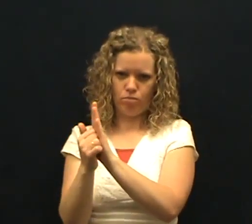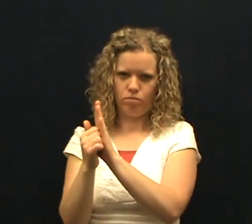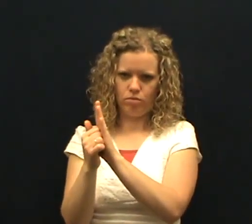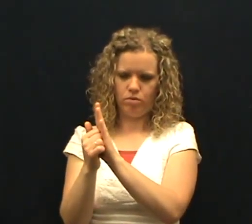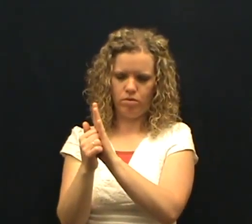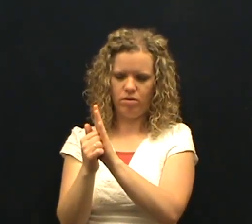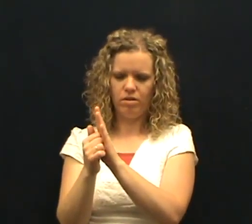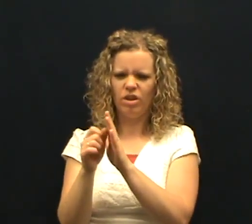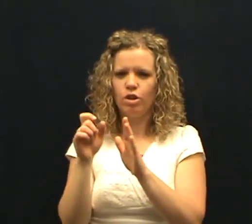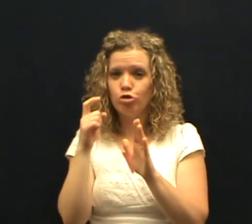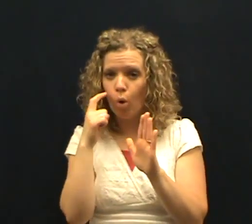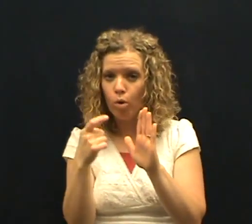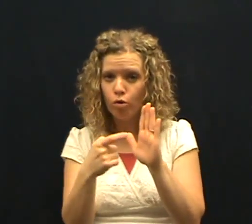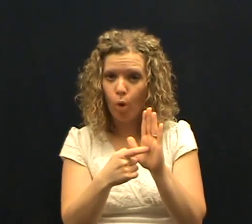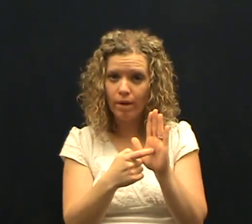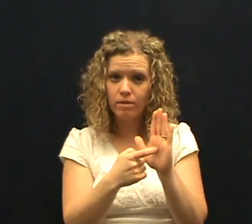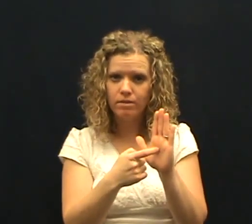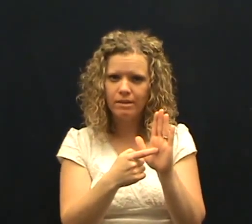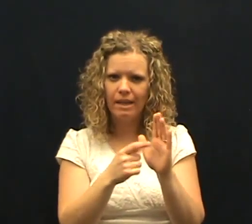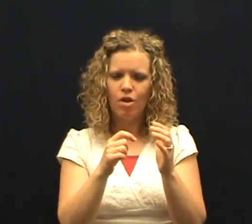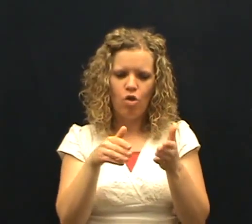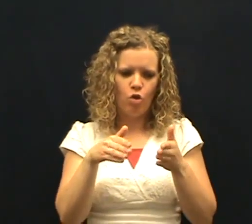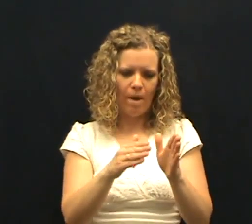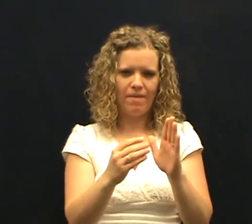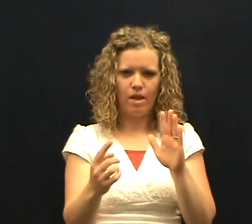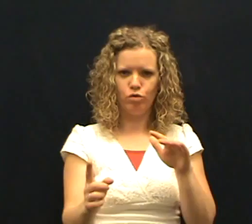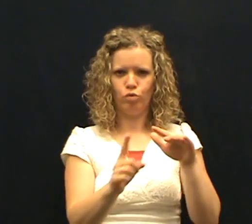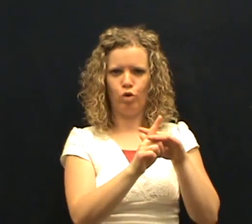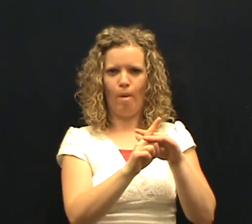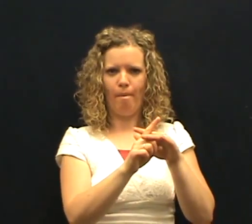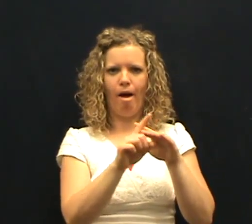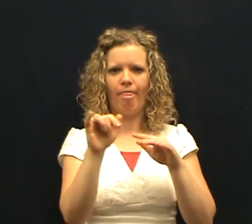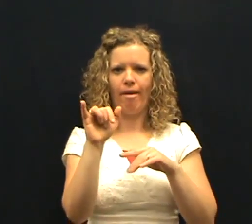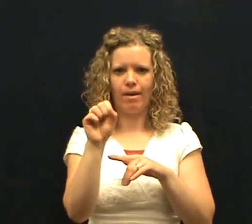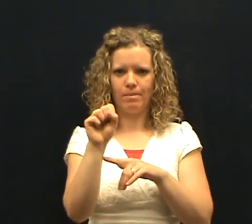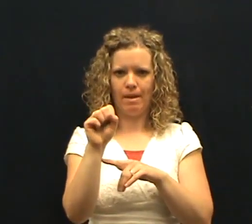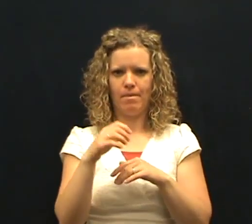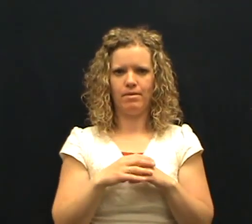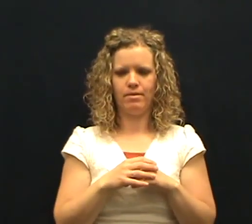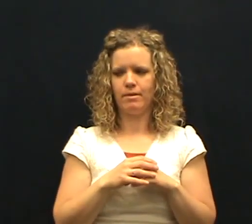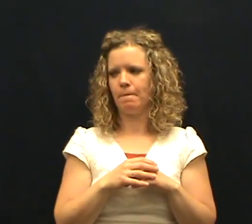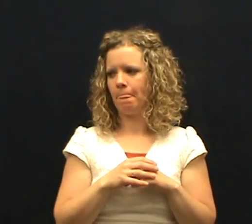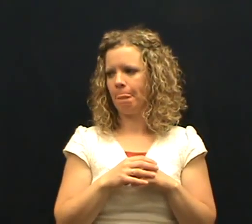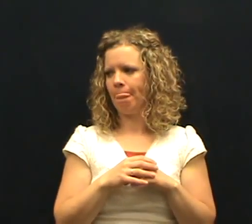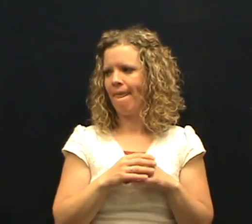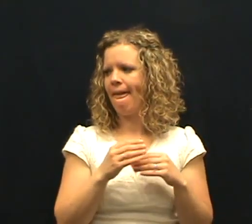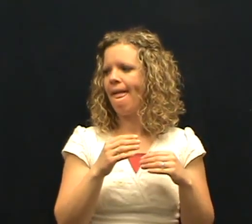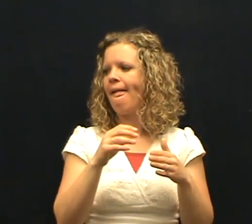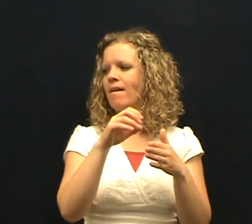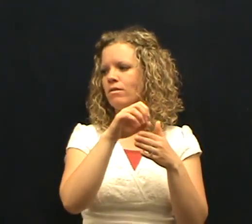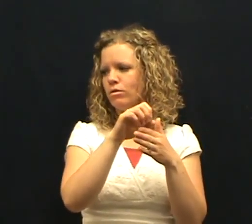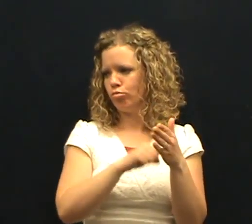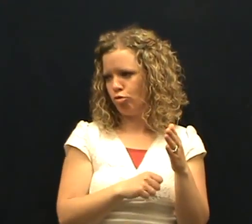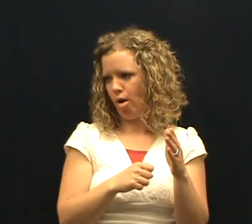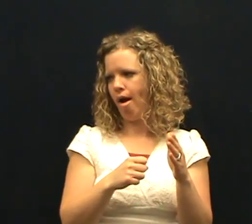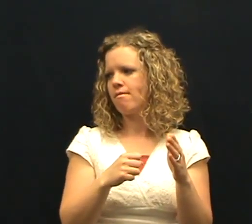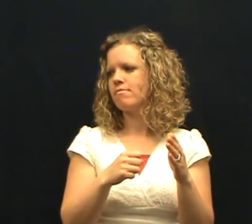how those are displayed on our income statement. We show sales revenue, and then we subtract from that these